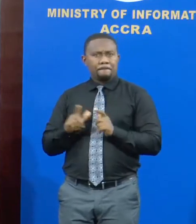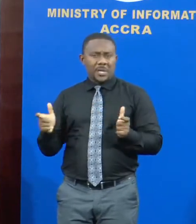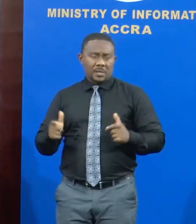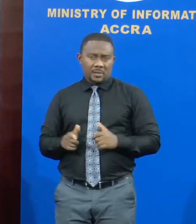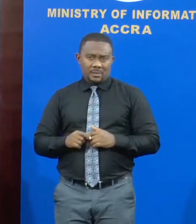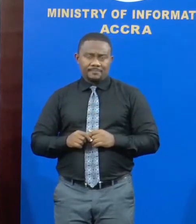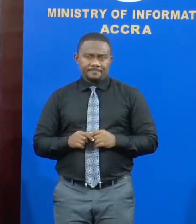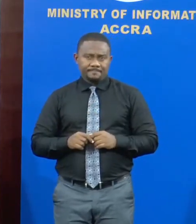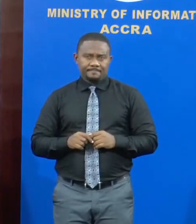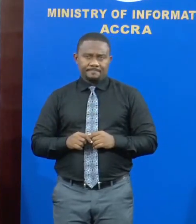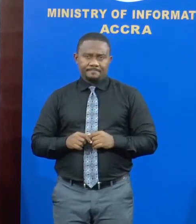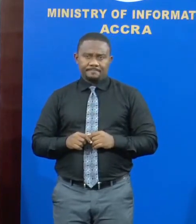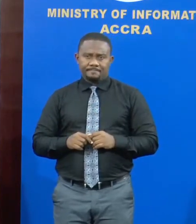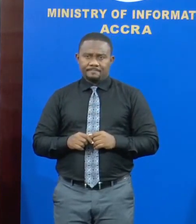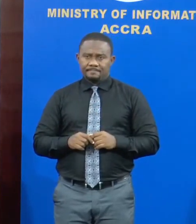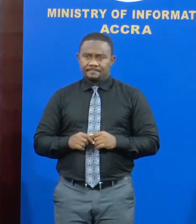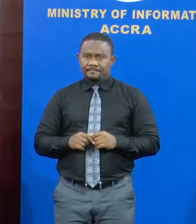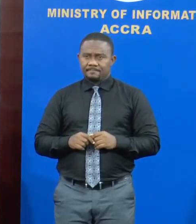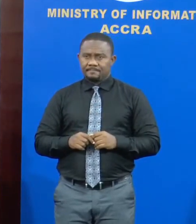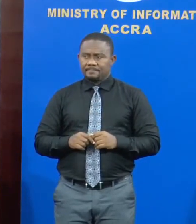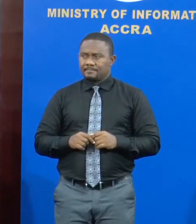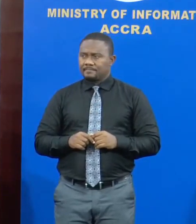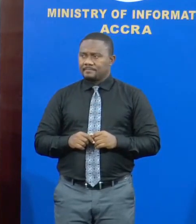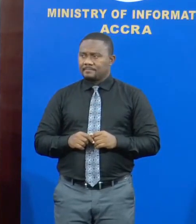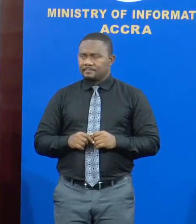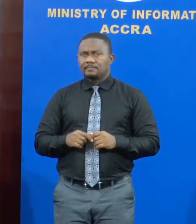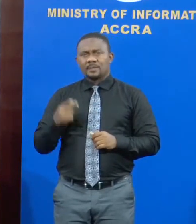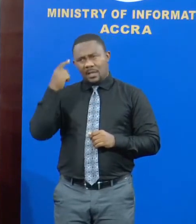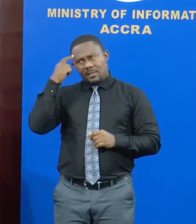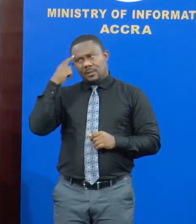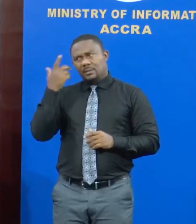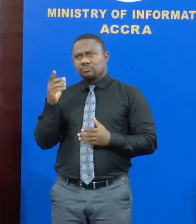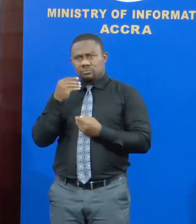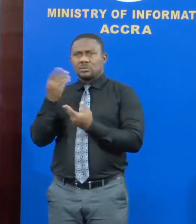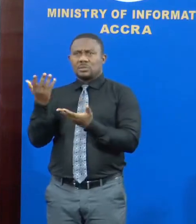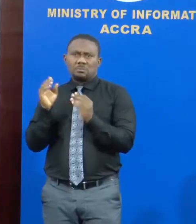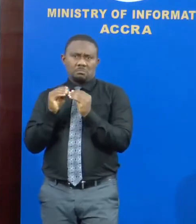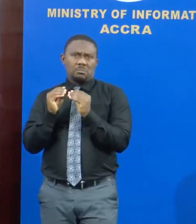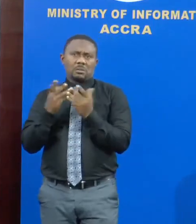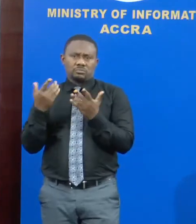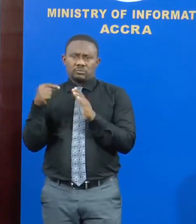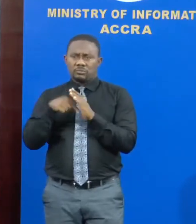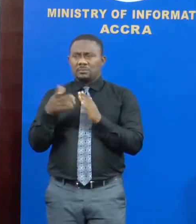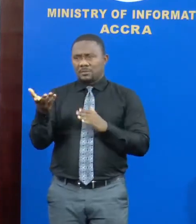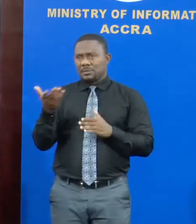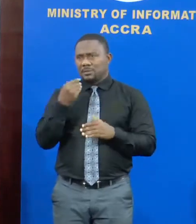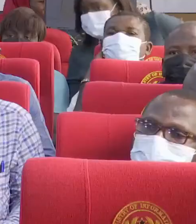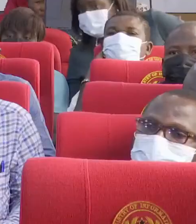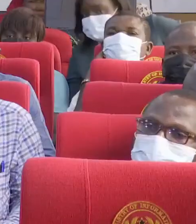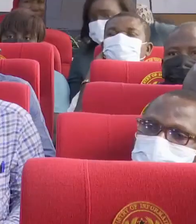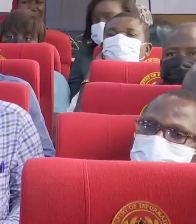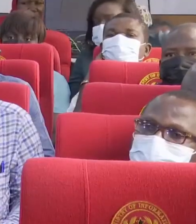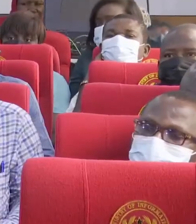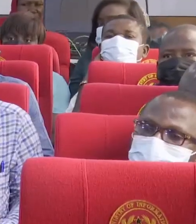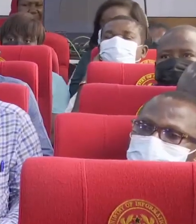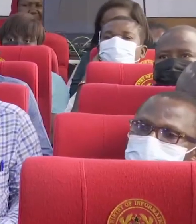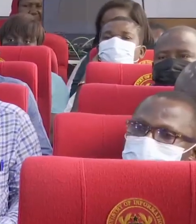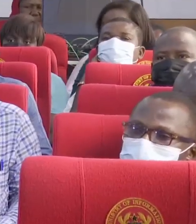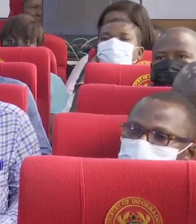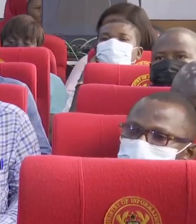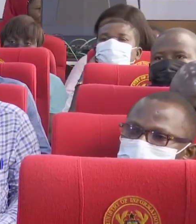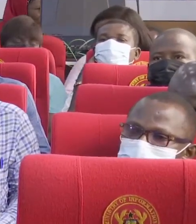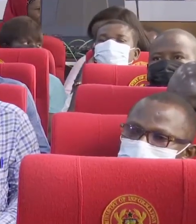So, you know, I think I have given you some, you know, a sketch of all the, you know, various